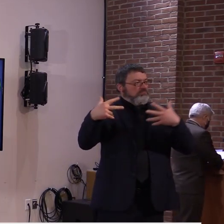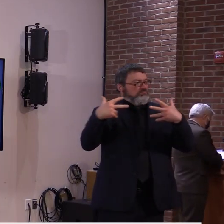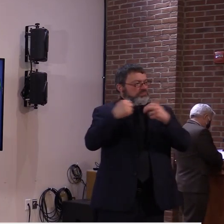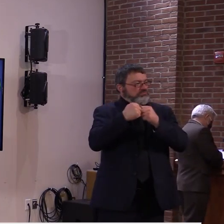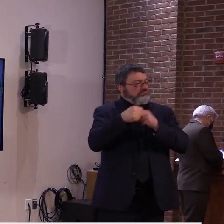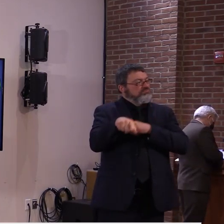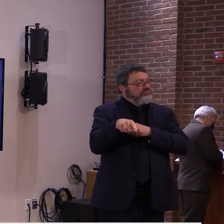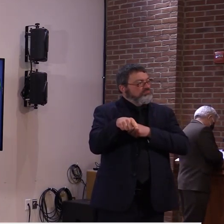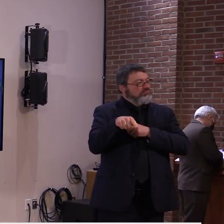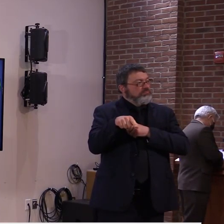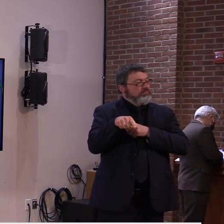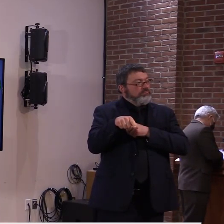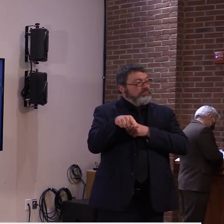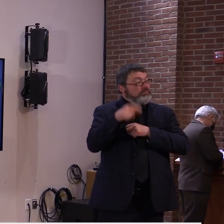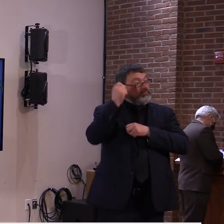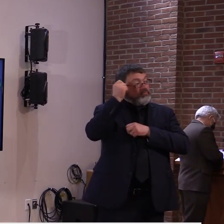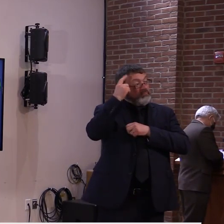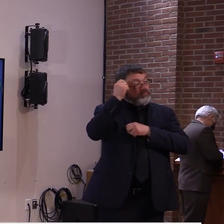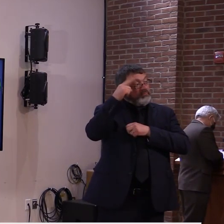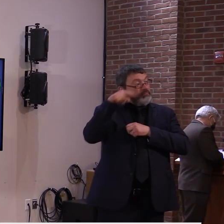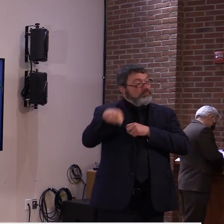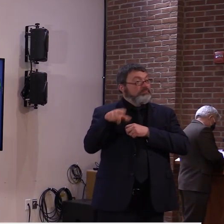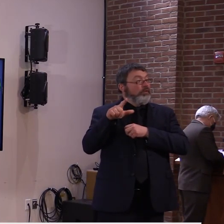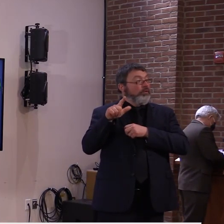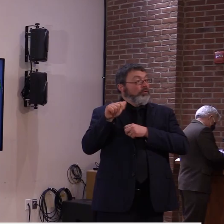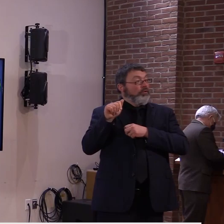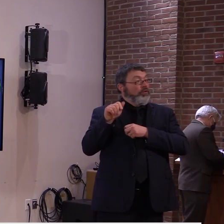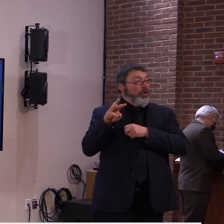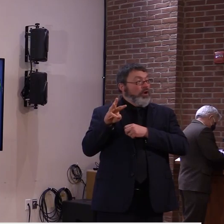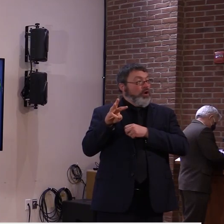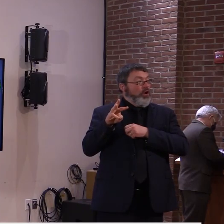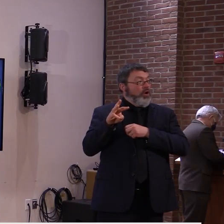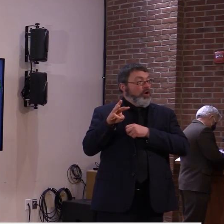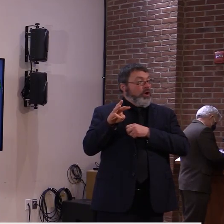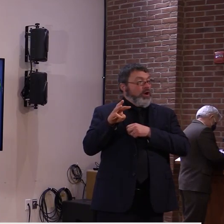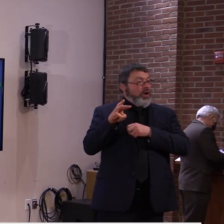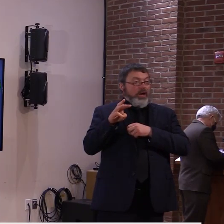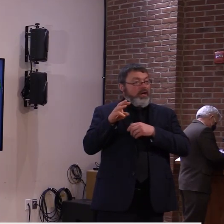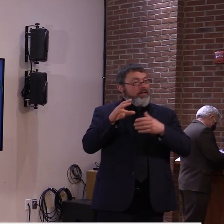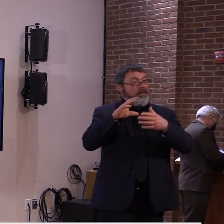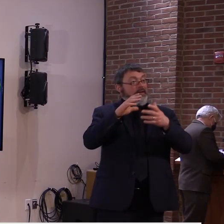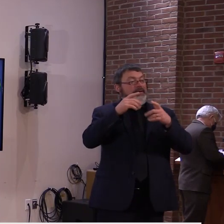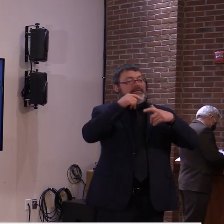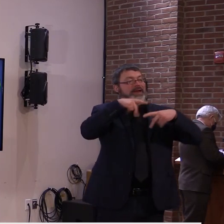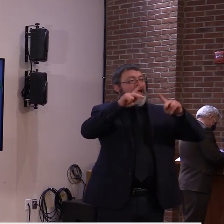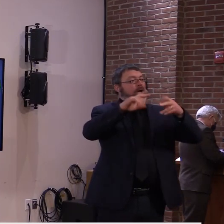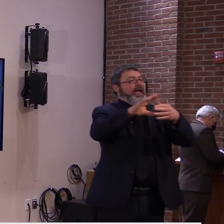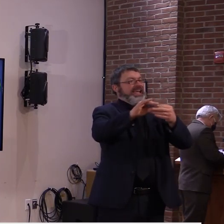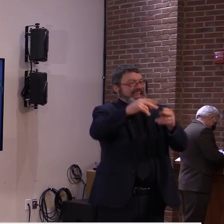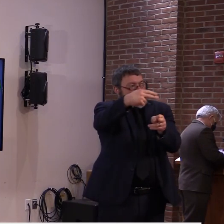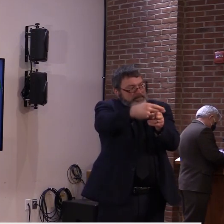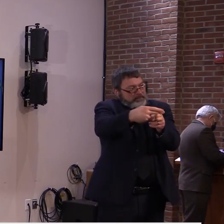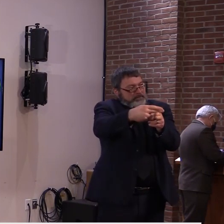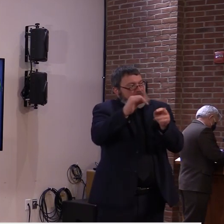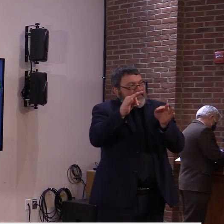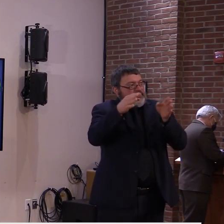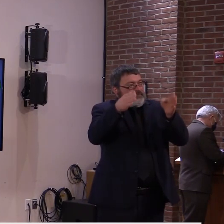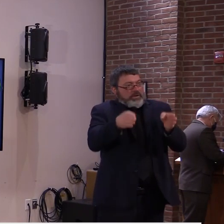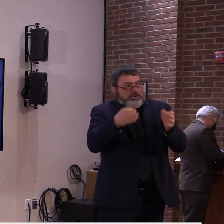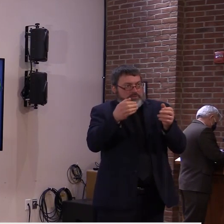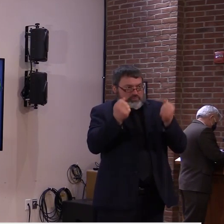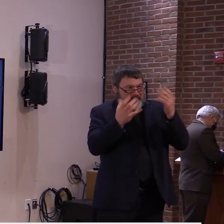Sarah Jordan's office, the administration suspended a significant part of the Vermont State Police transparency policy